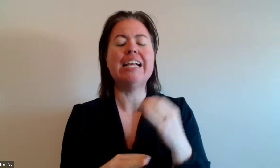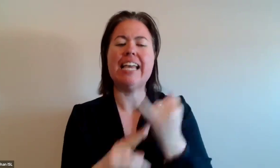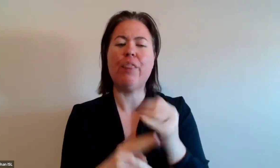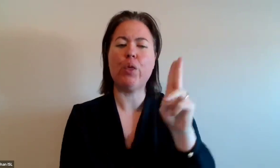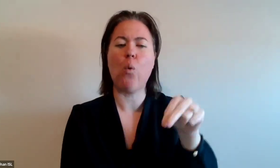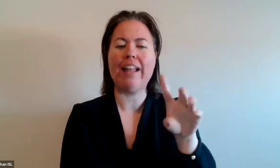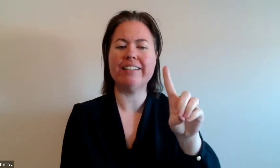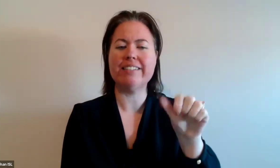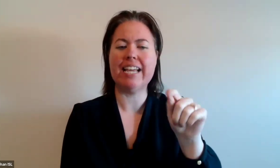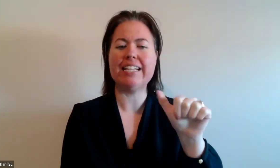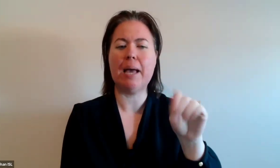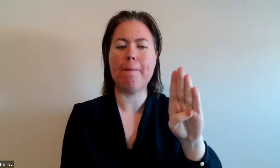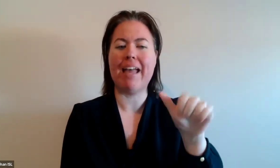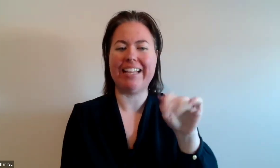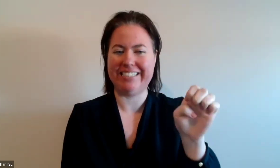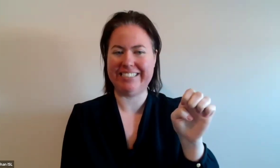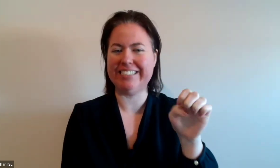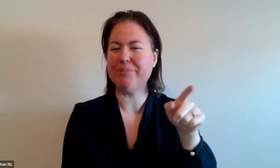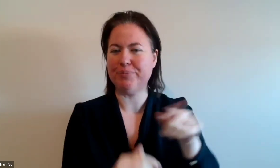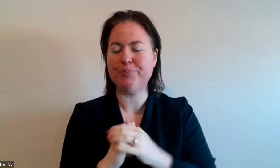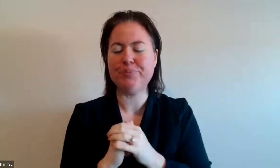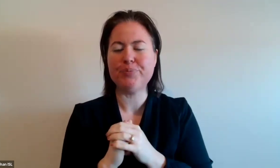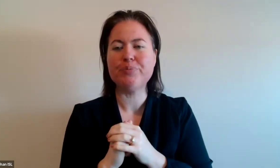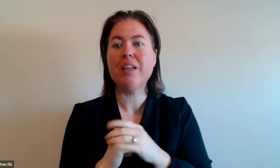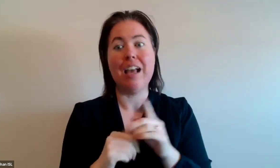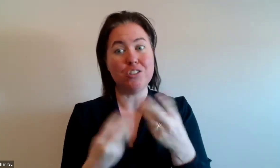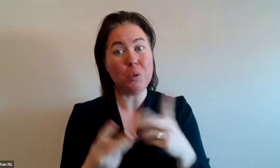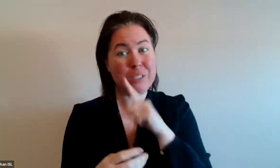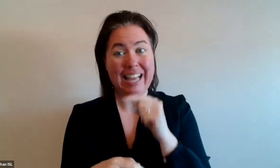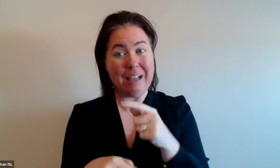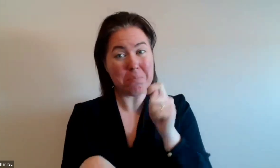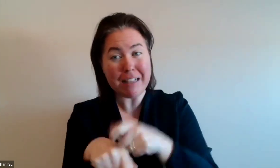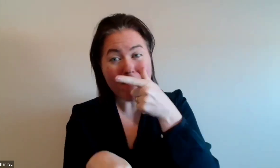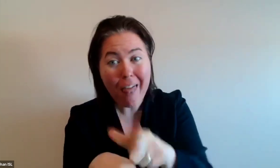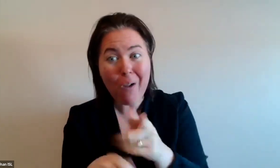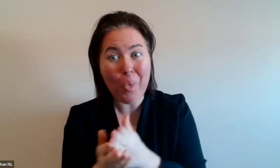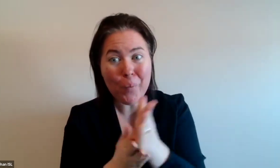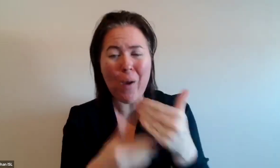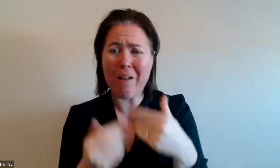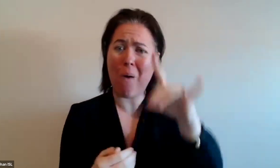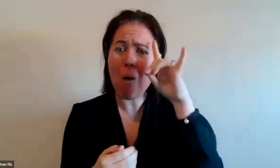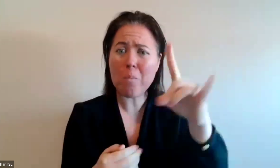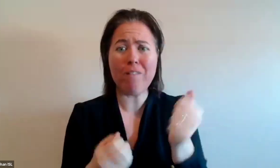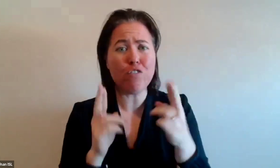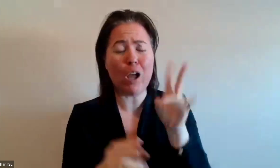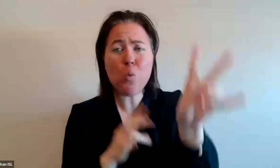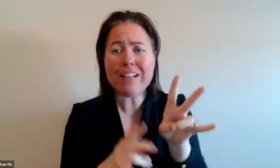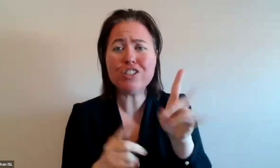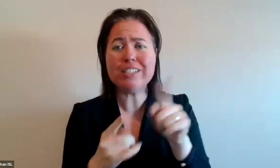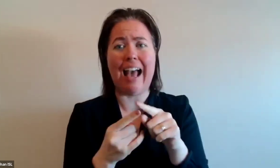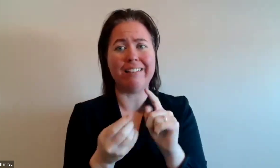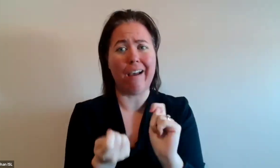I just want to say all the best of luck with the important work, and I hope you get the questions and recommendations you need to help move